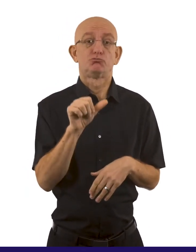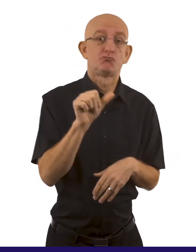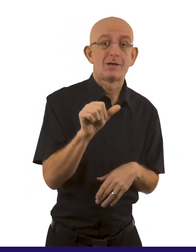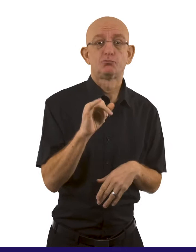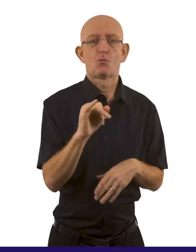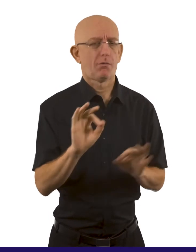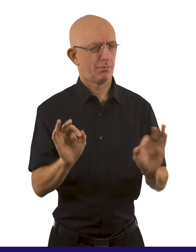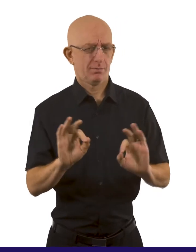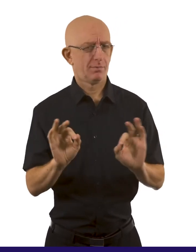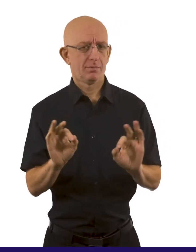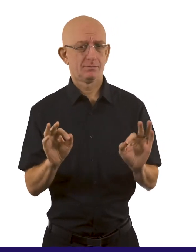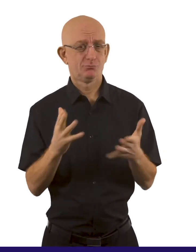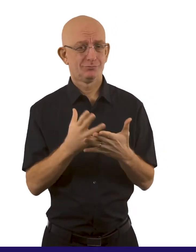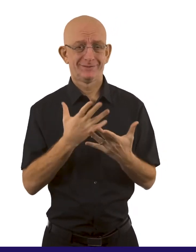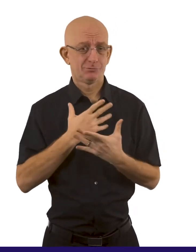There are no right or wrong answers.